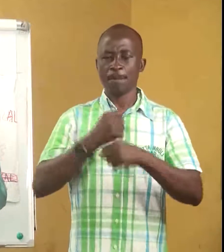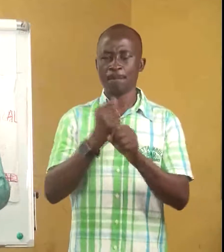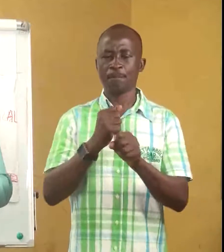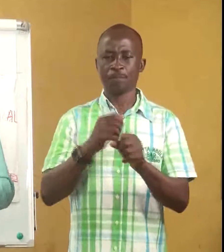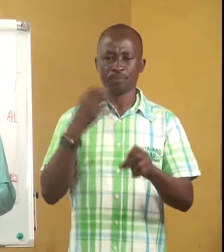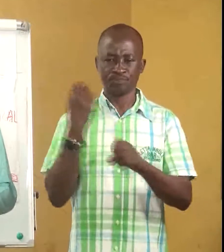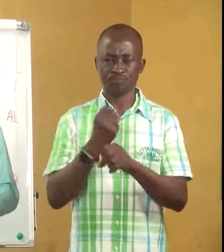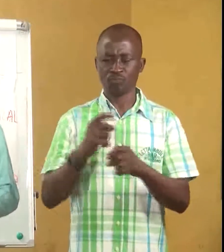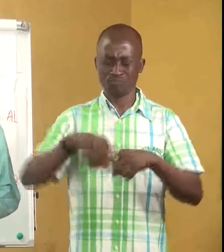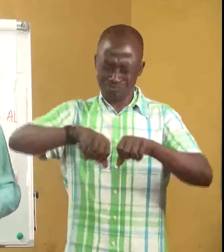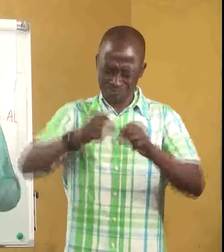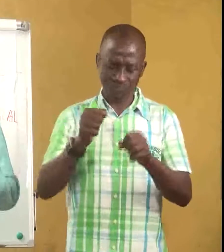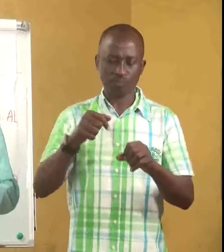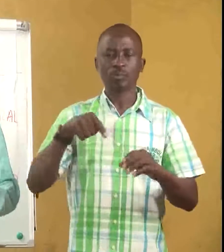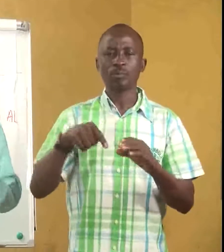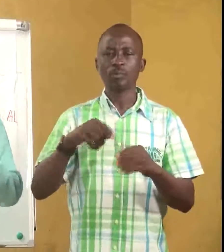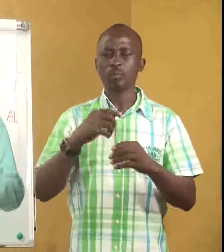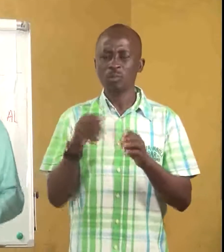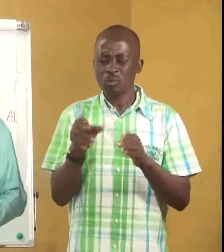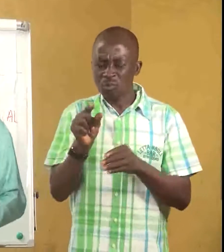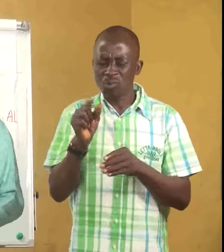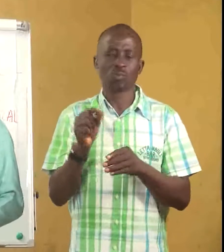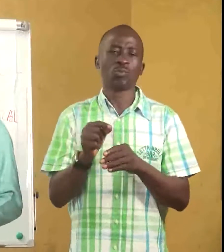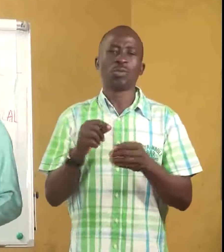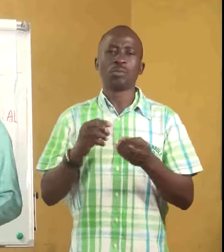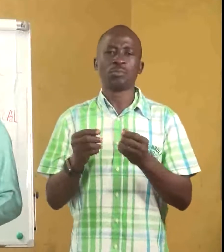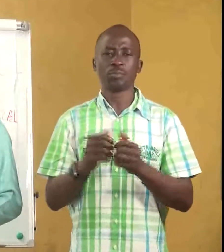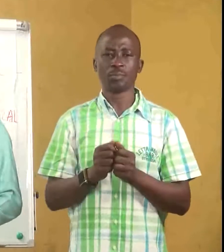down into smaller pieces to form soil.